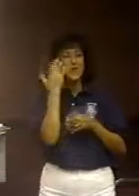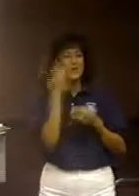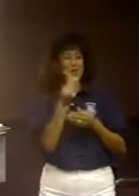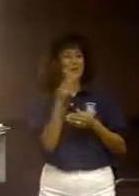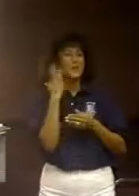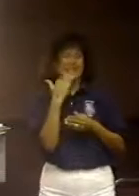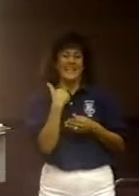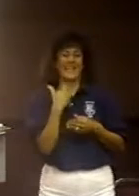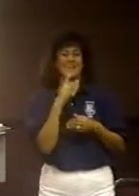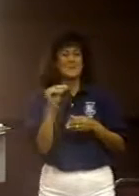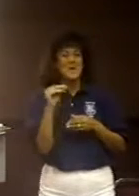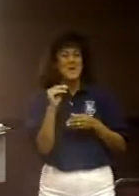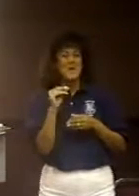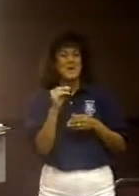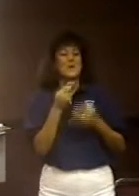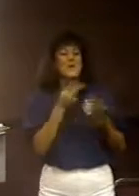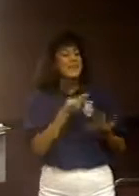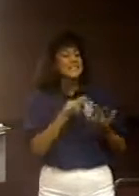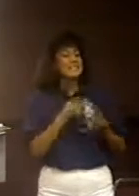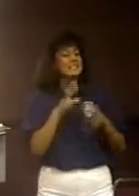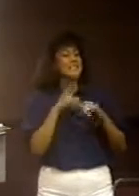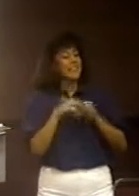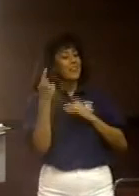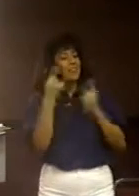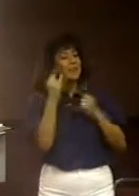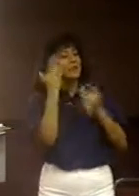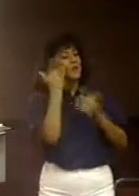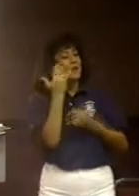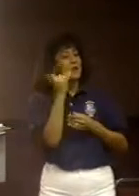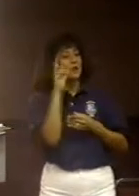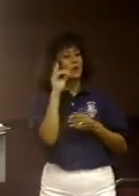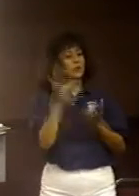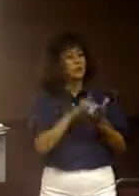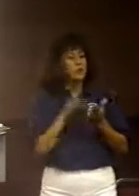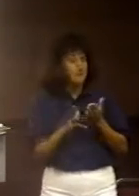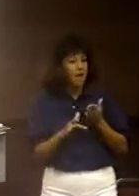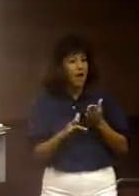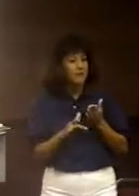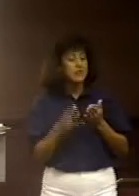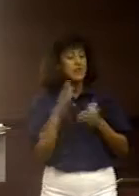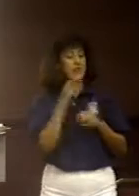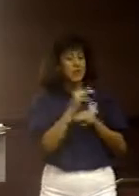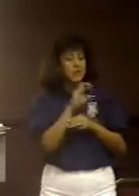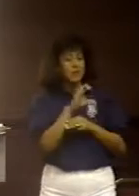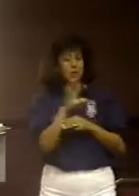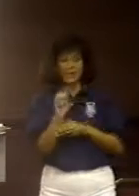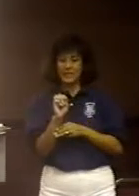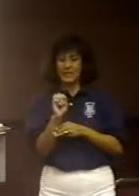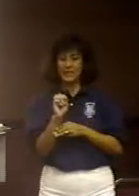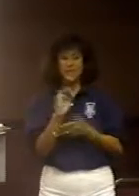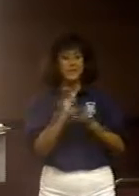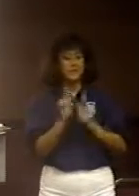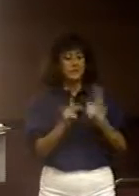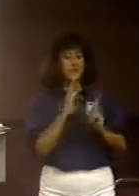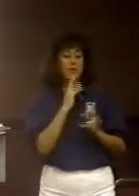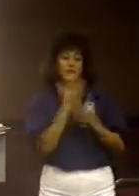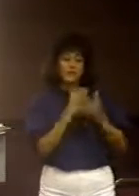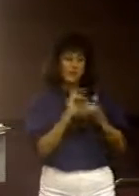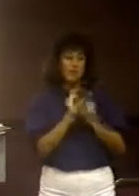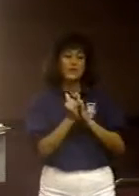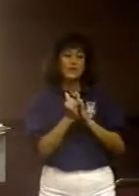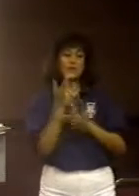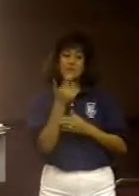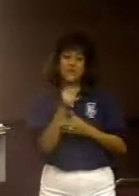no hesitation at thinking why they would criticize manually coded English. These people are some of the